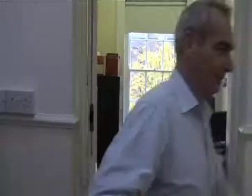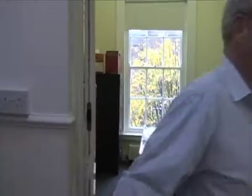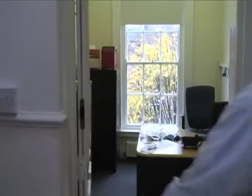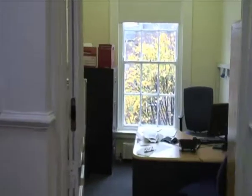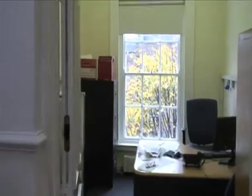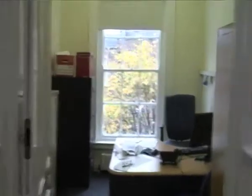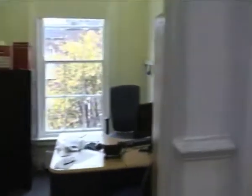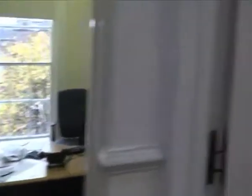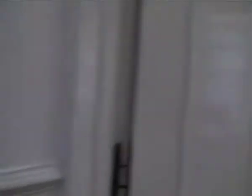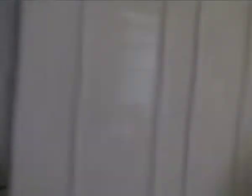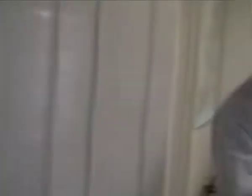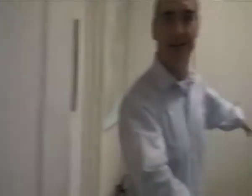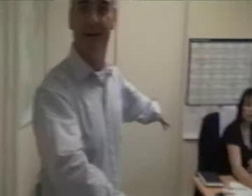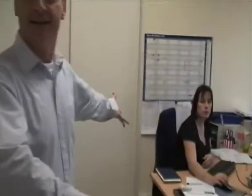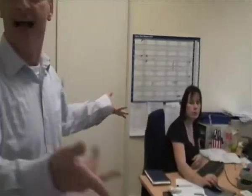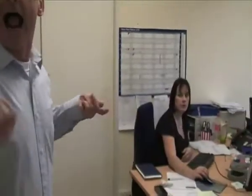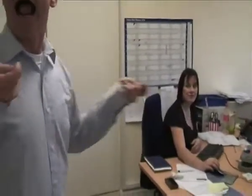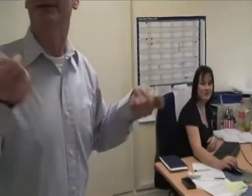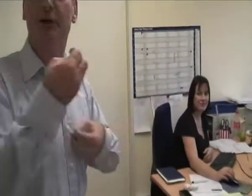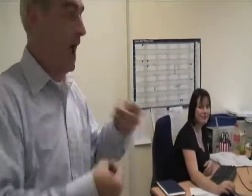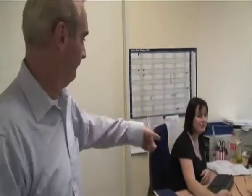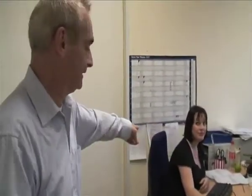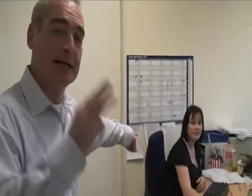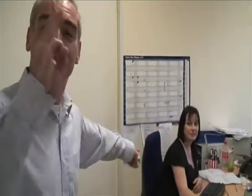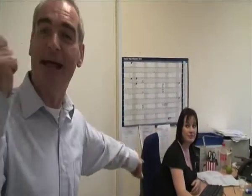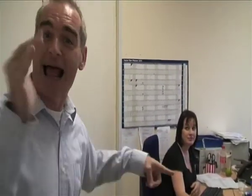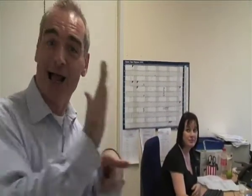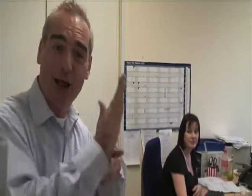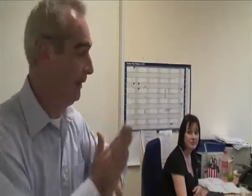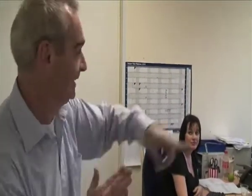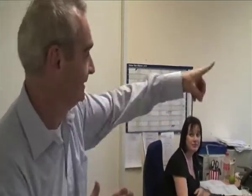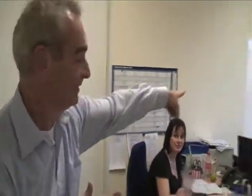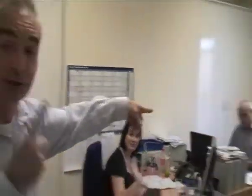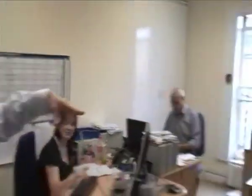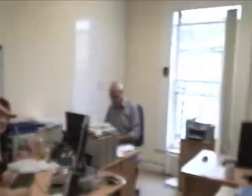This is the administration office. This is Pierre de Louise and the rest of the gang.